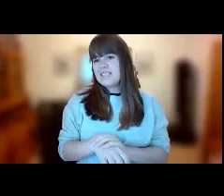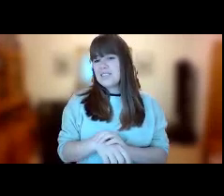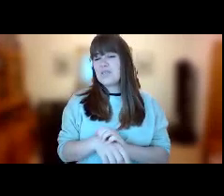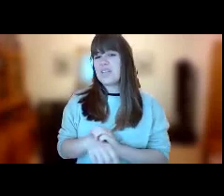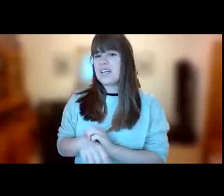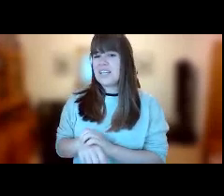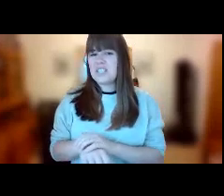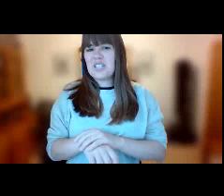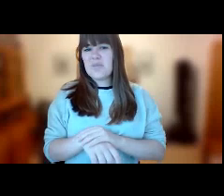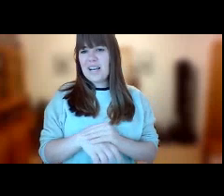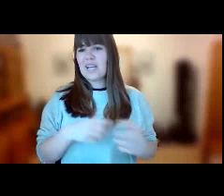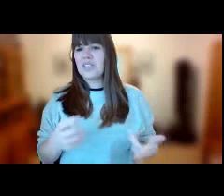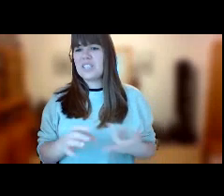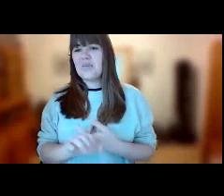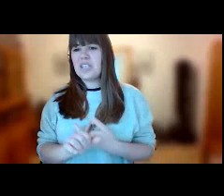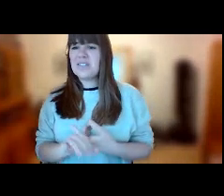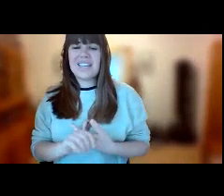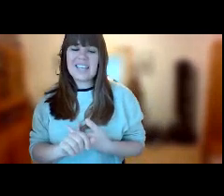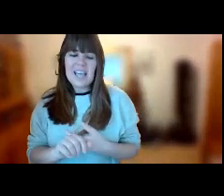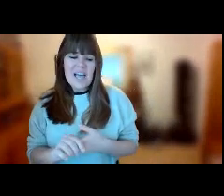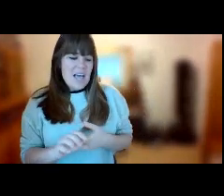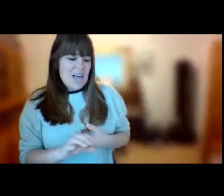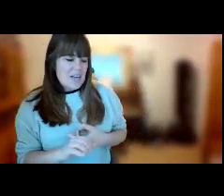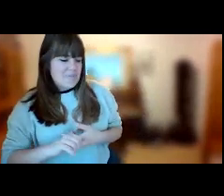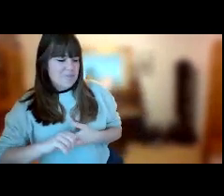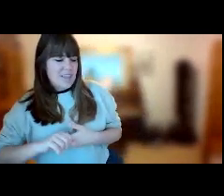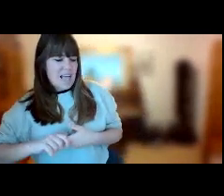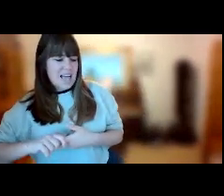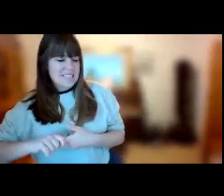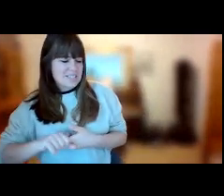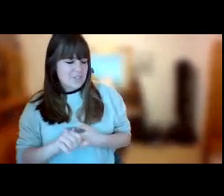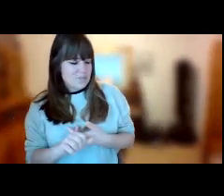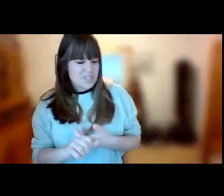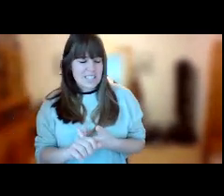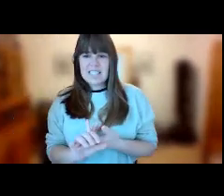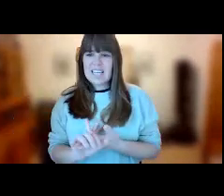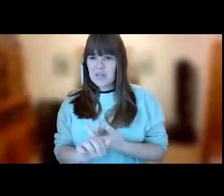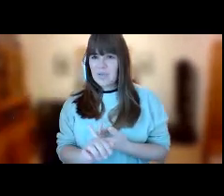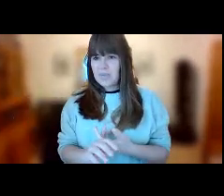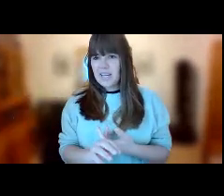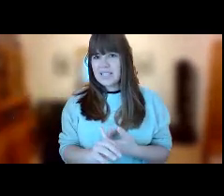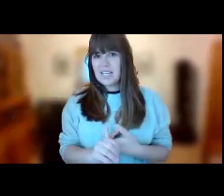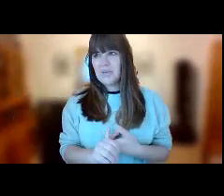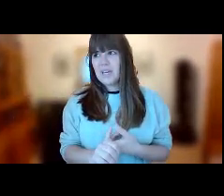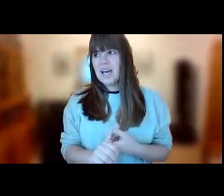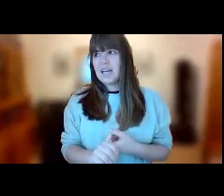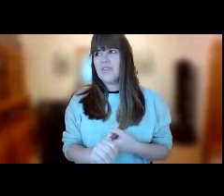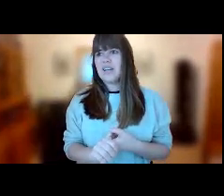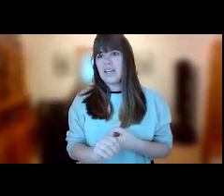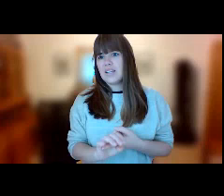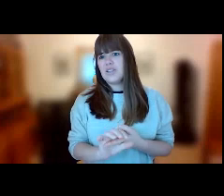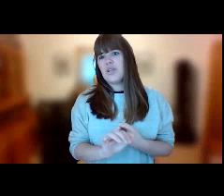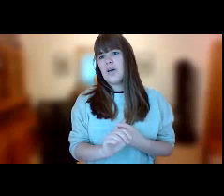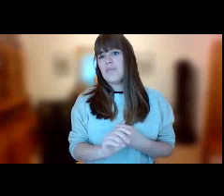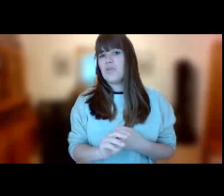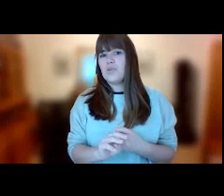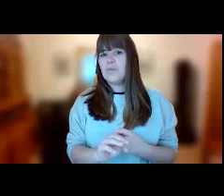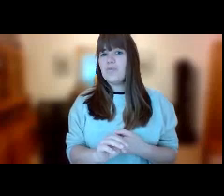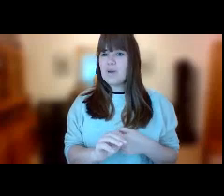the leisure centre about language that they were using, and different opportunities that they could put in place. So we had